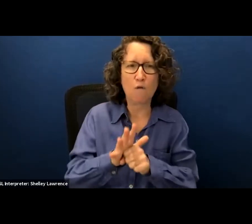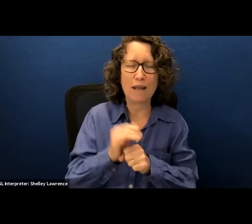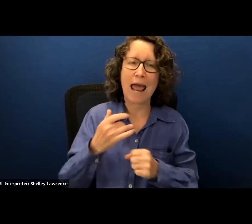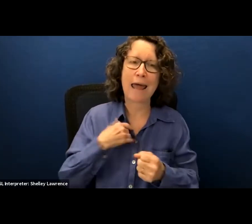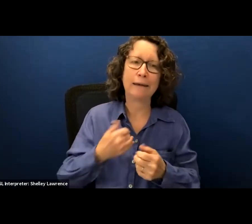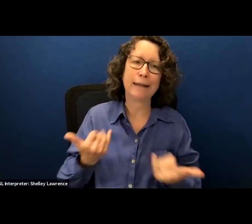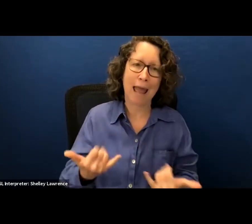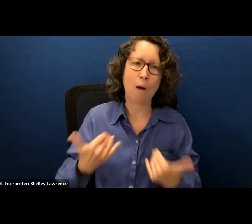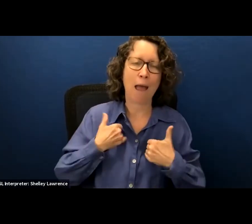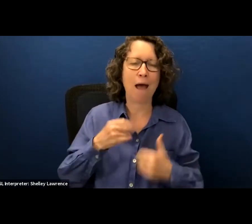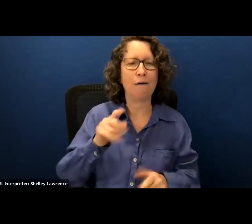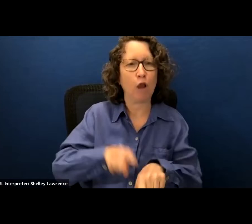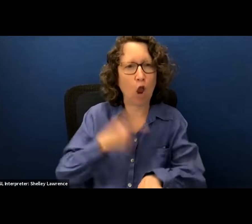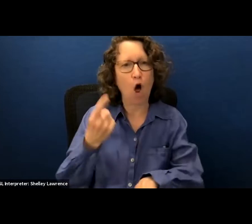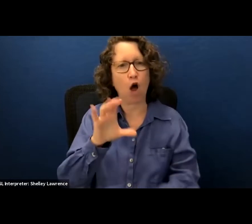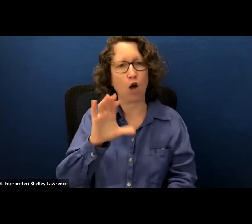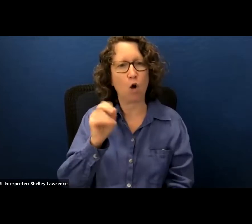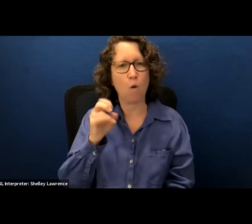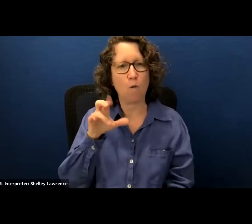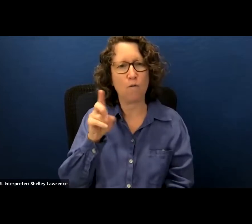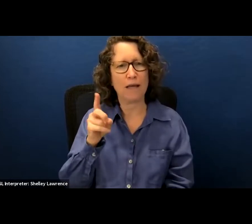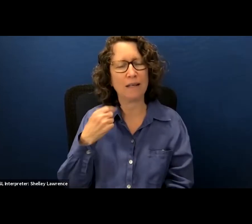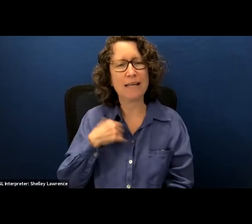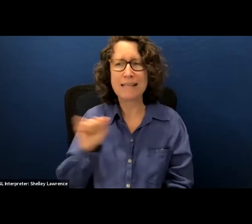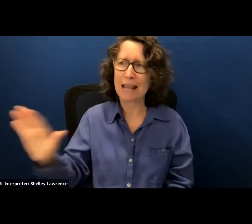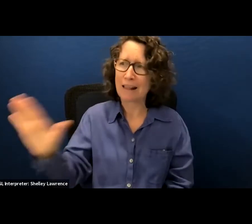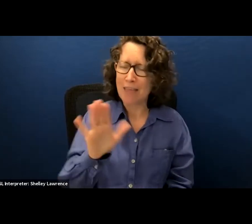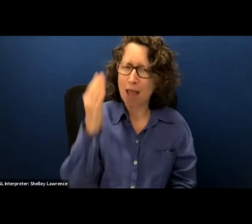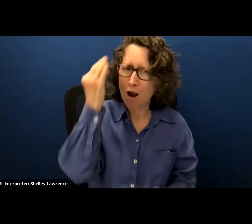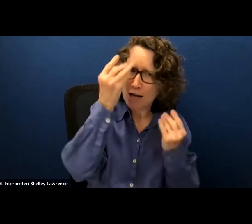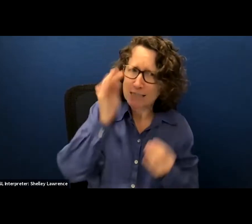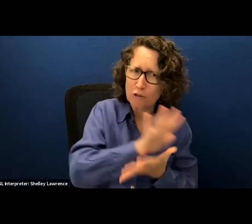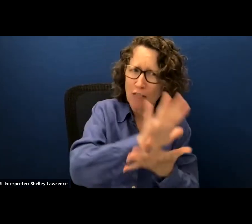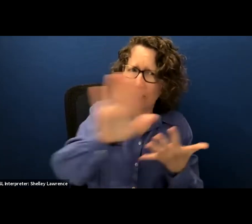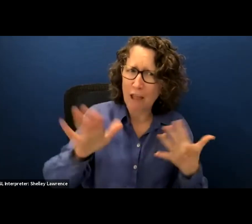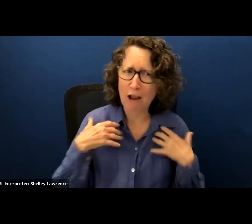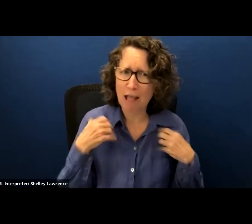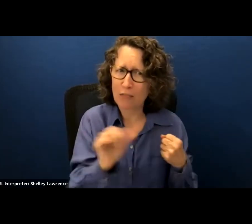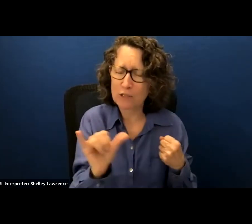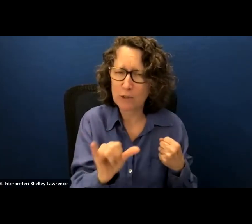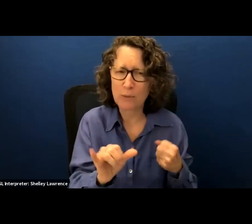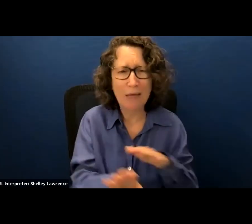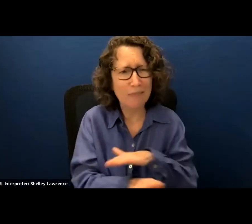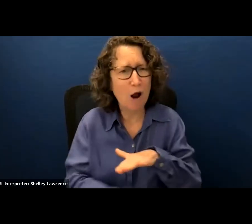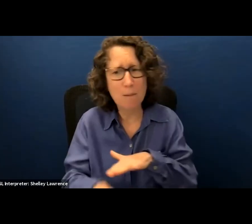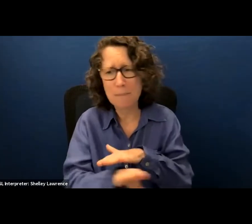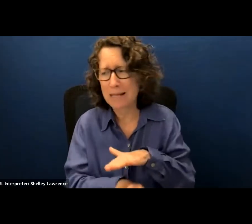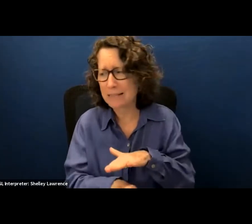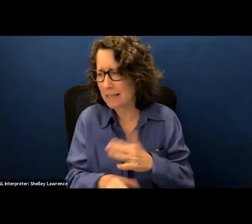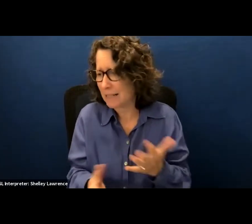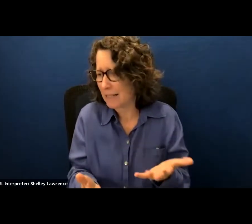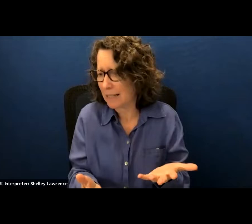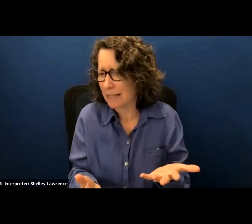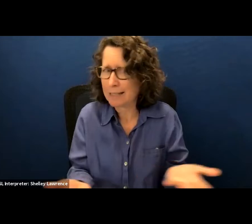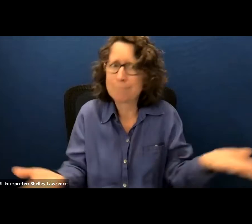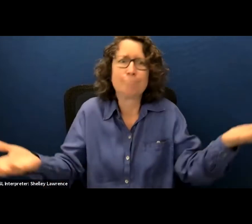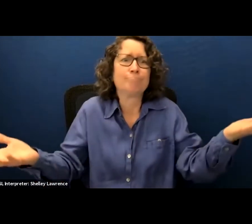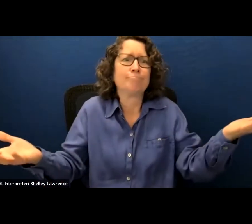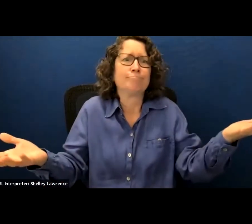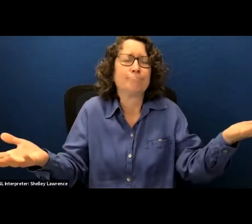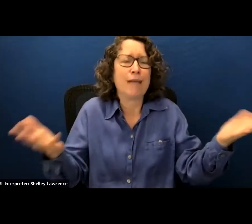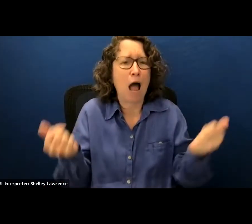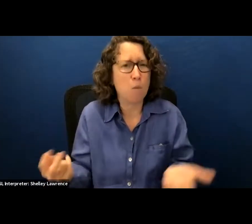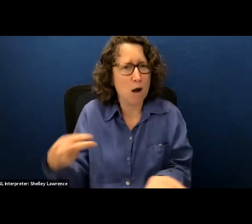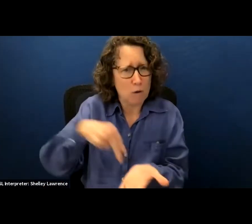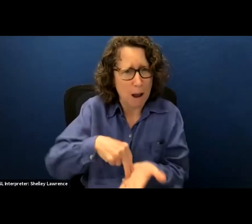COVID. Like, we should also take their issues into consideration. So basically, yeah, I just want to come